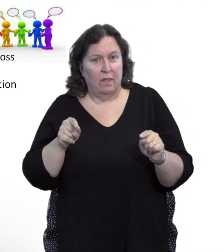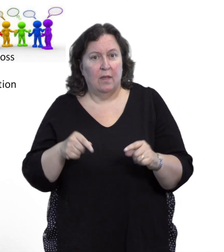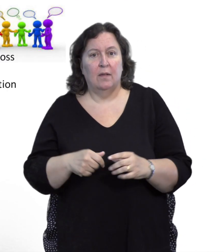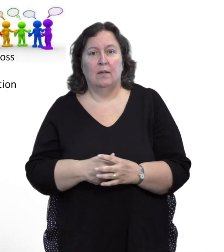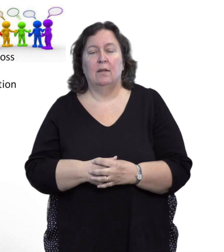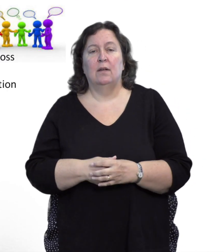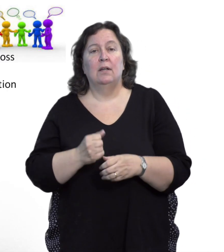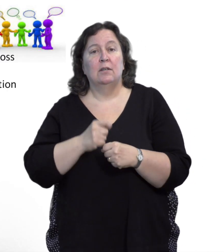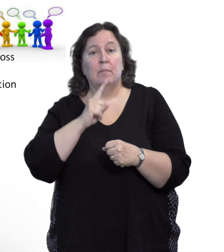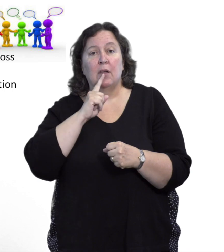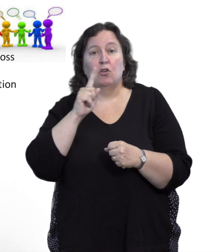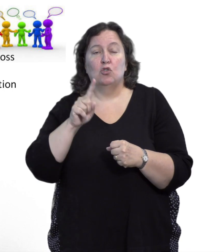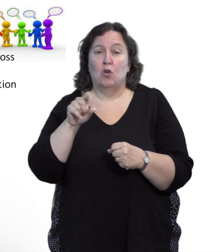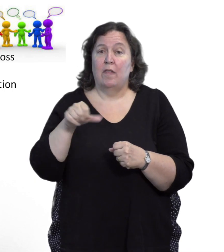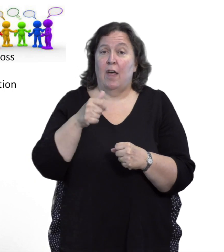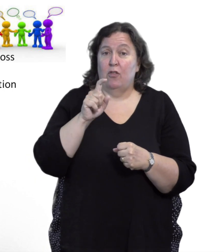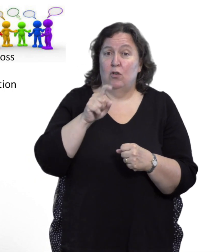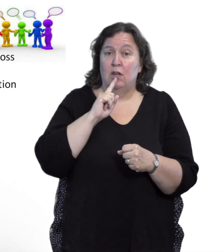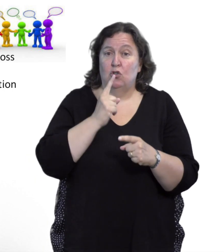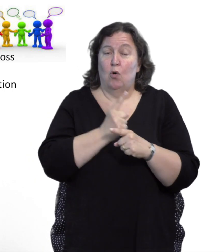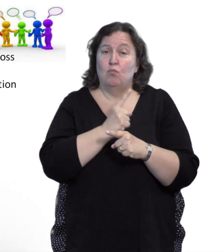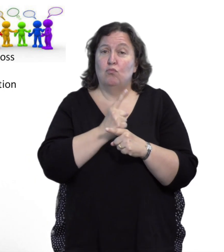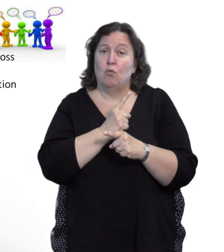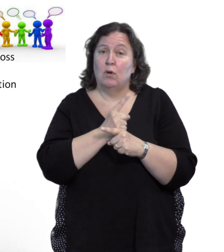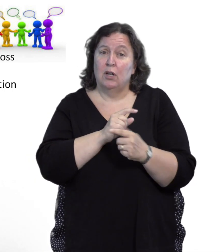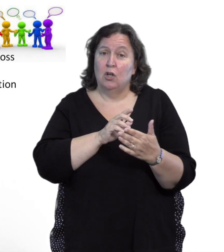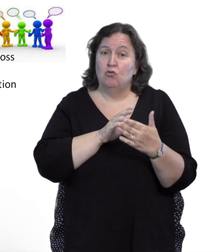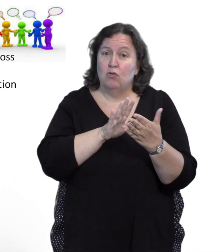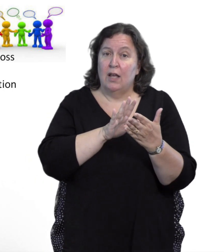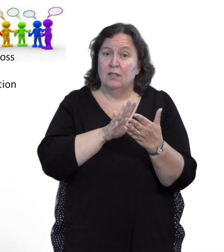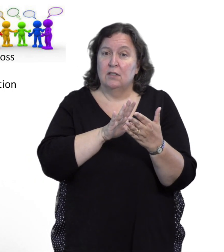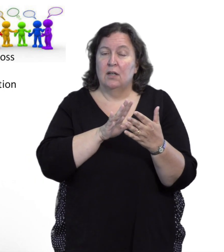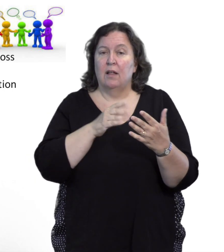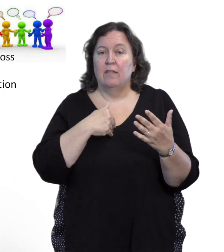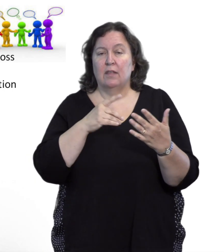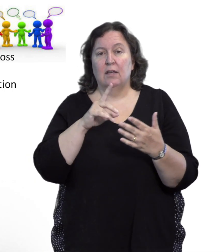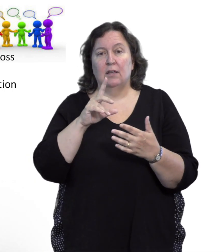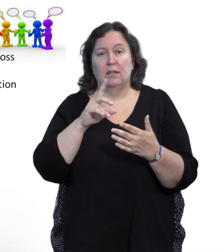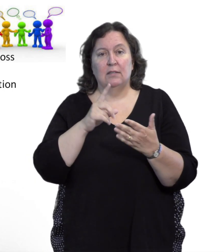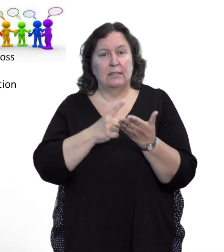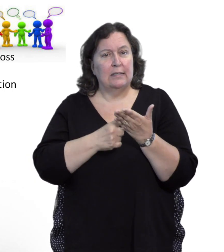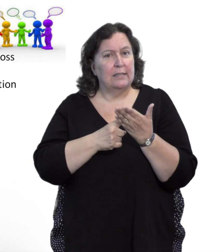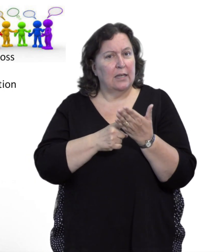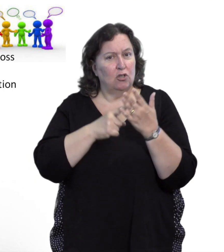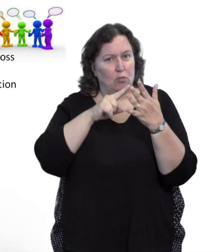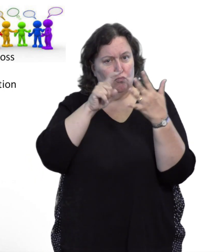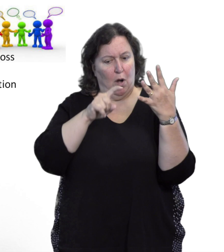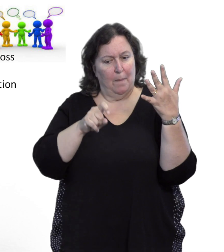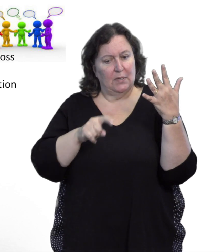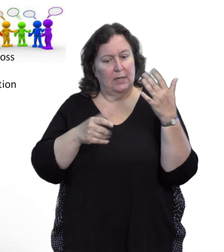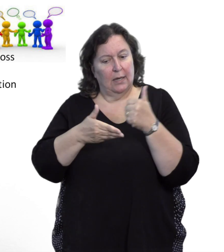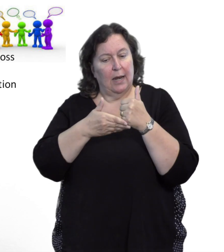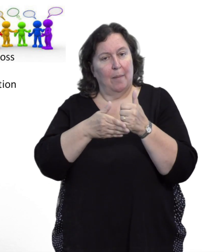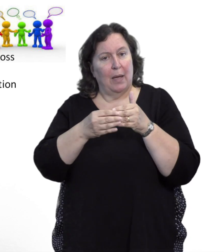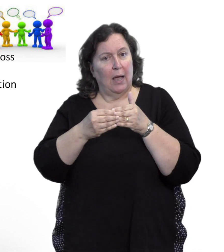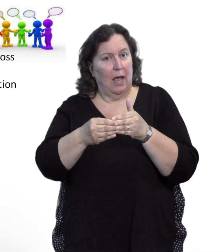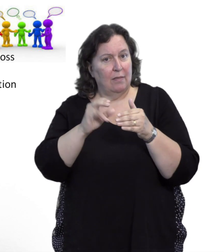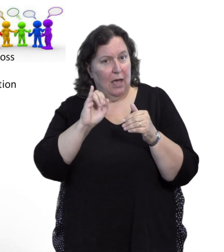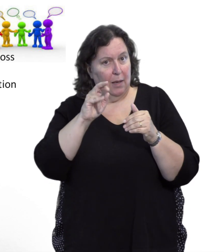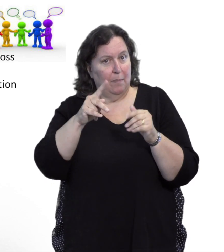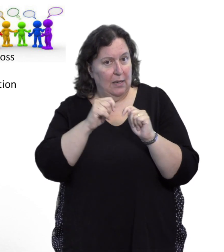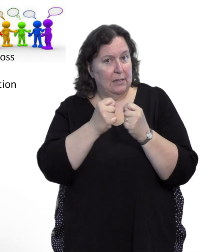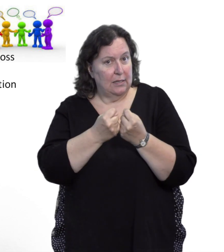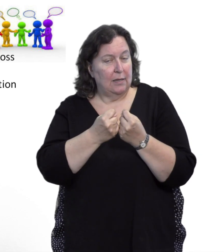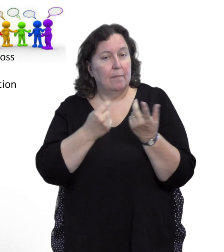To ensure these other needs are appropriately addressed, the discussion prompts can be used to help guide the IEP team. For